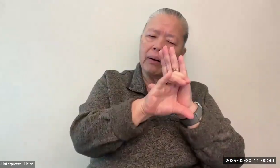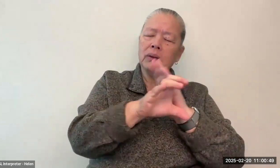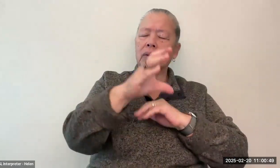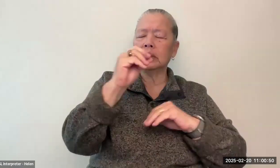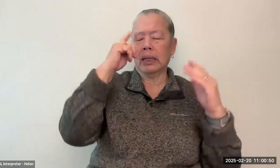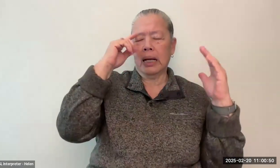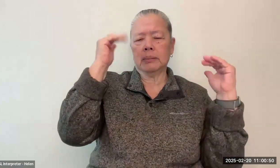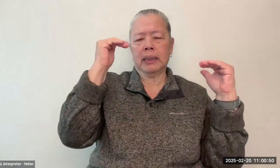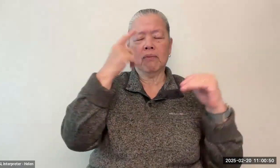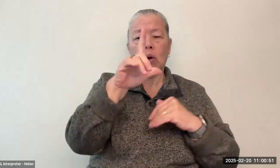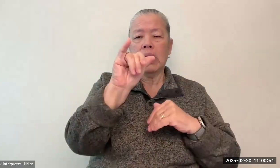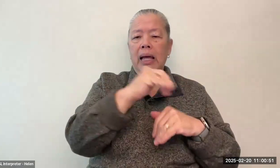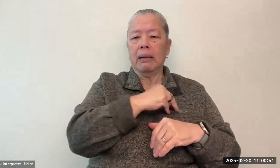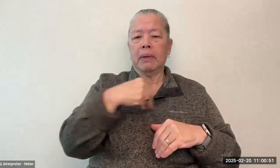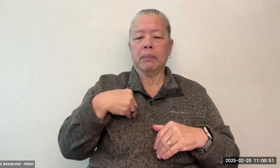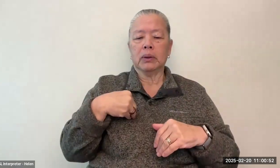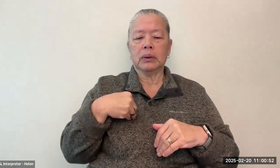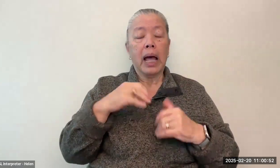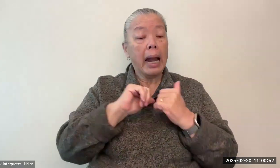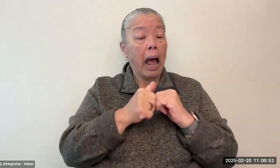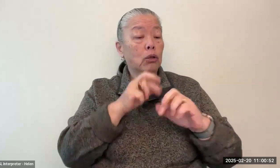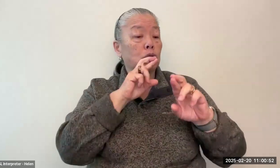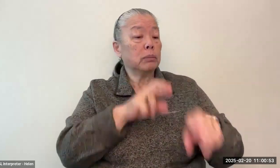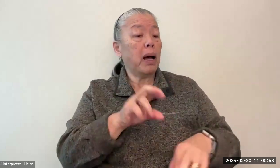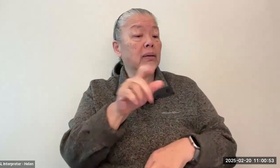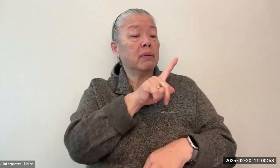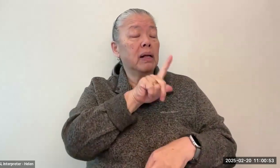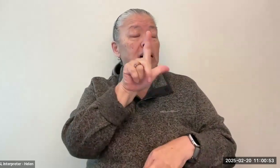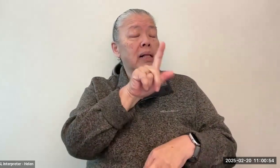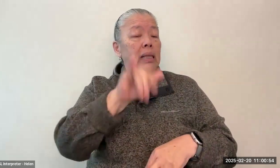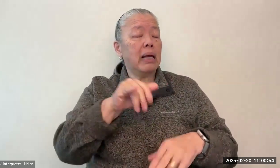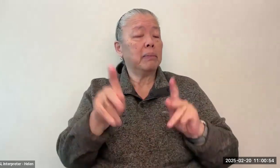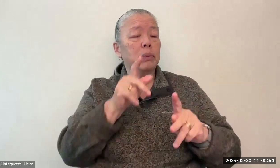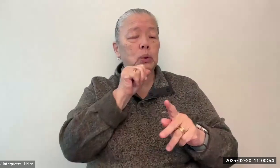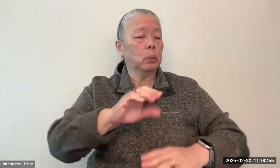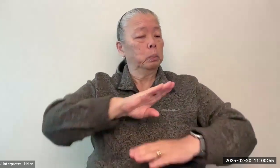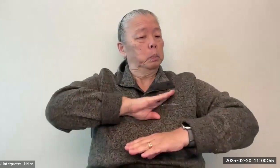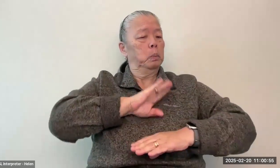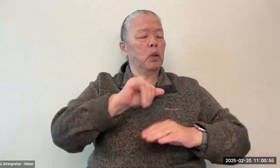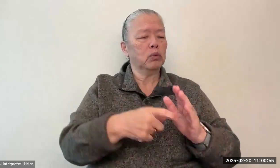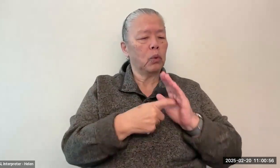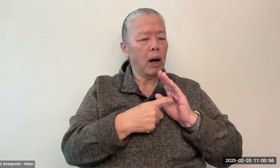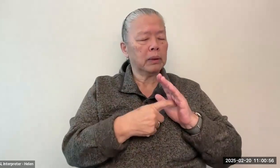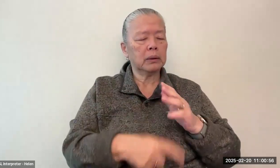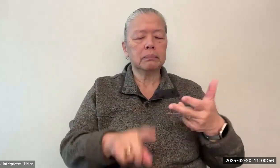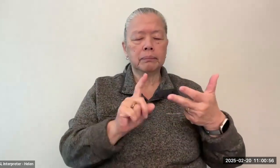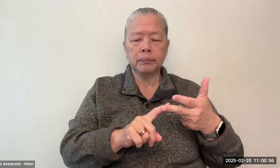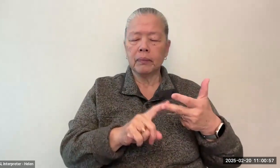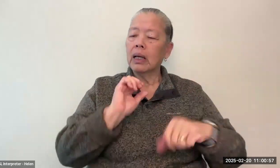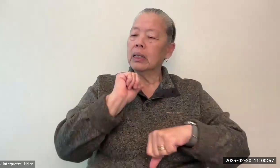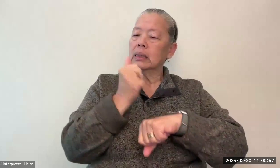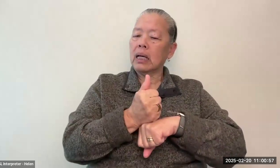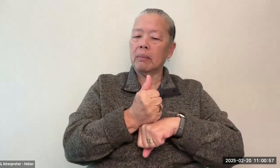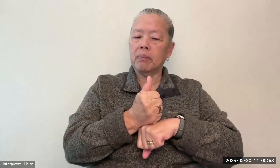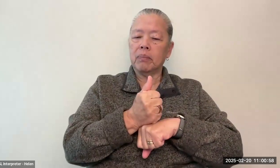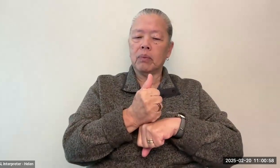membership and how to respond when laypersons do not fulfill them. Third, set